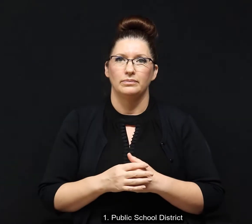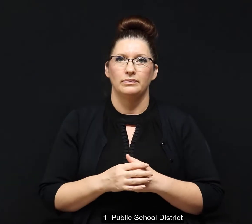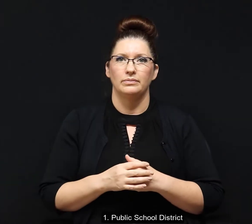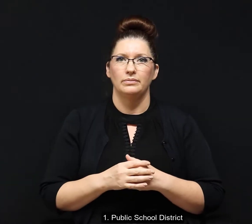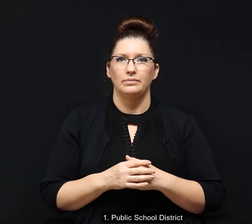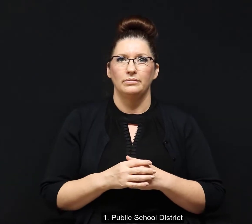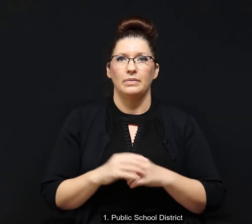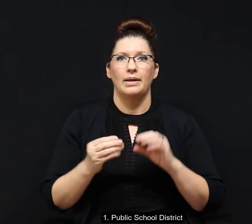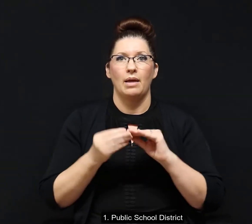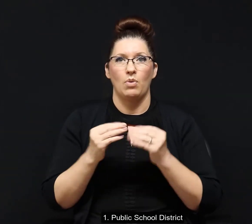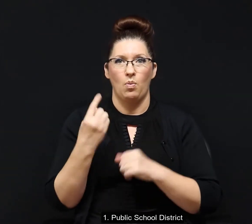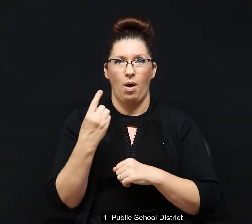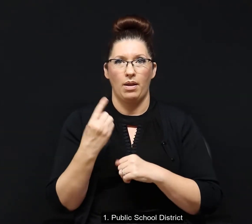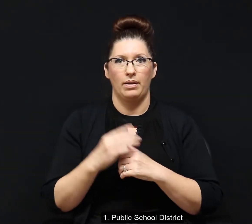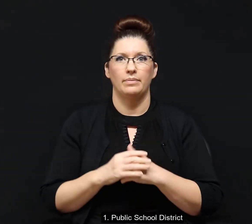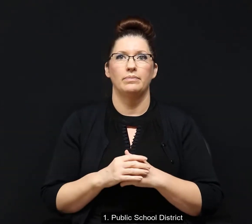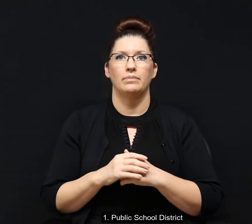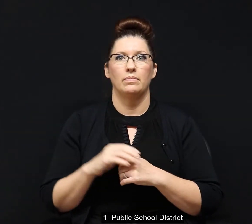Number 1. Public School District.